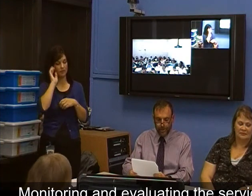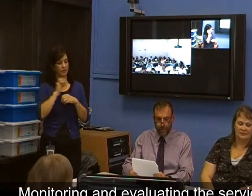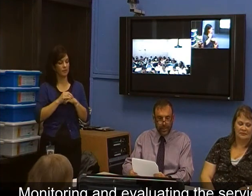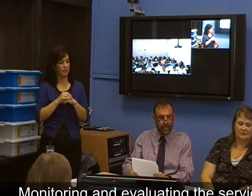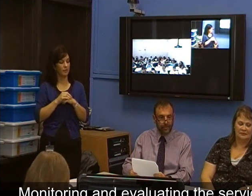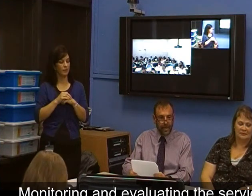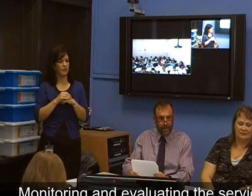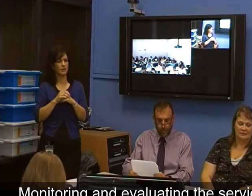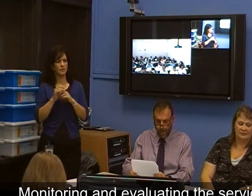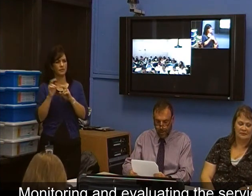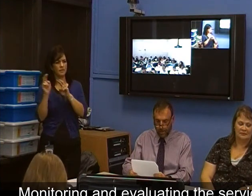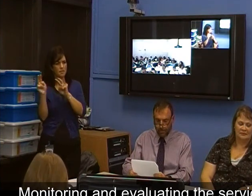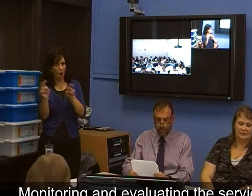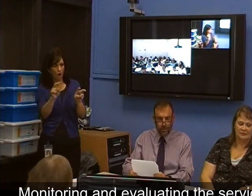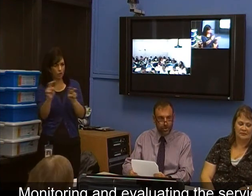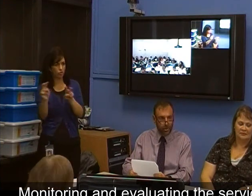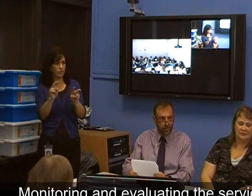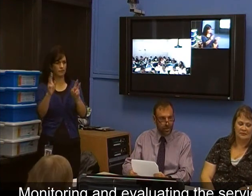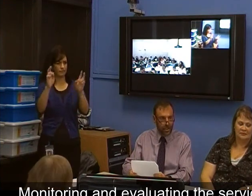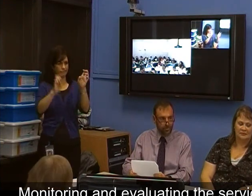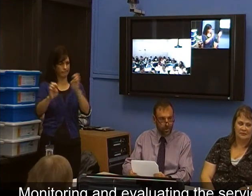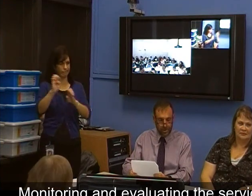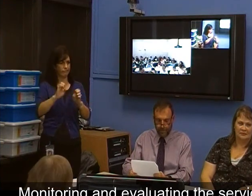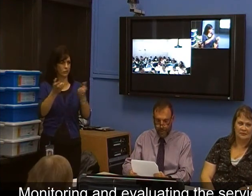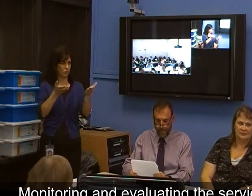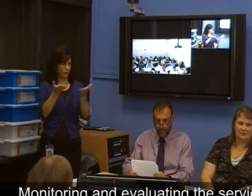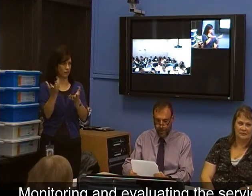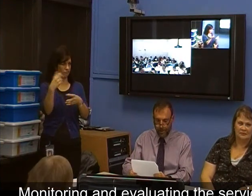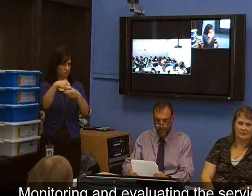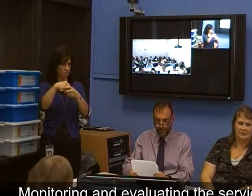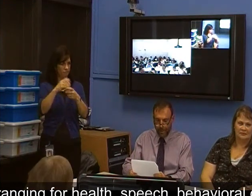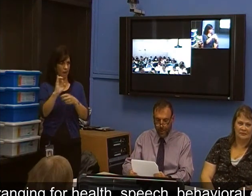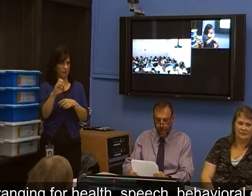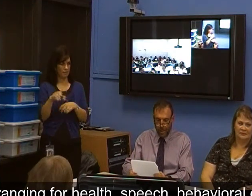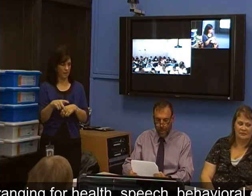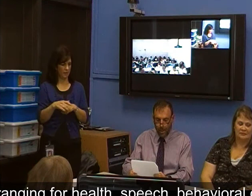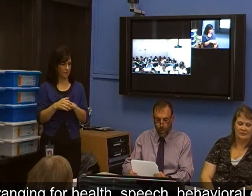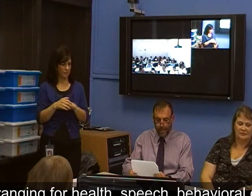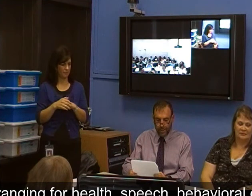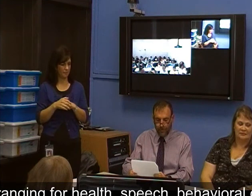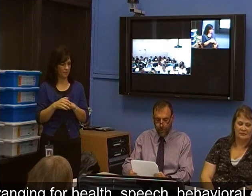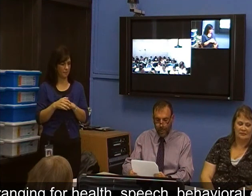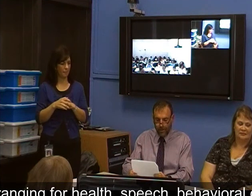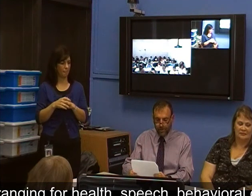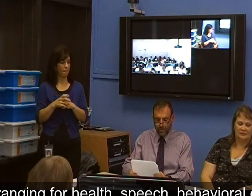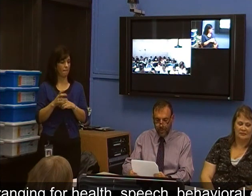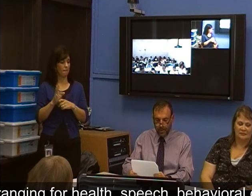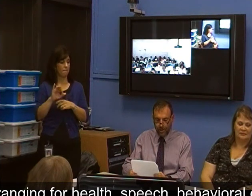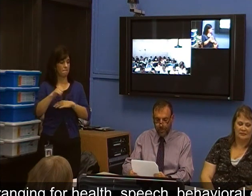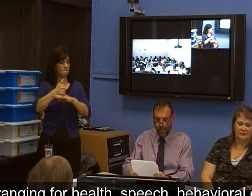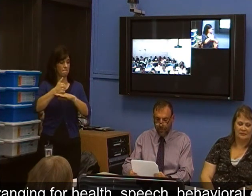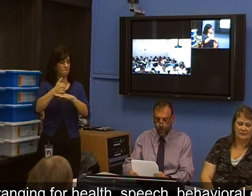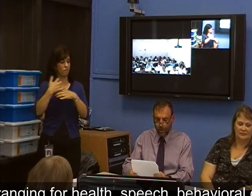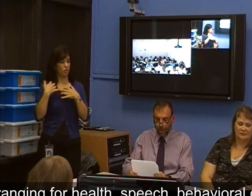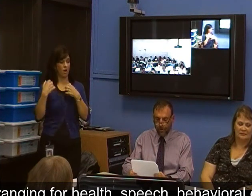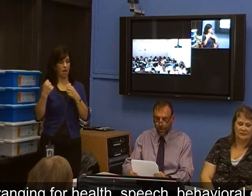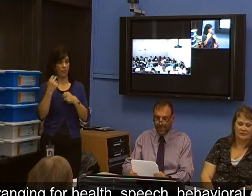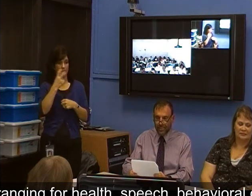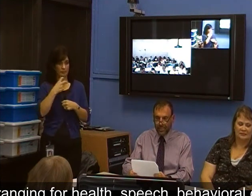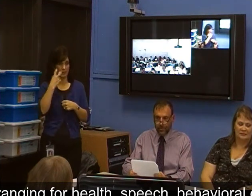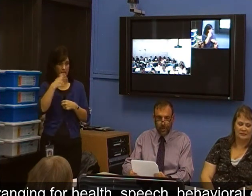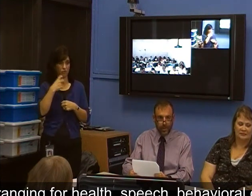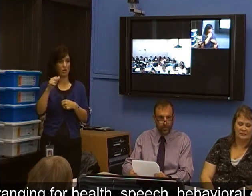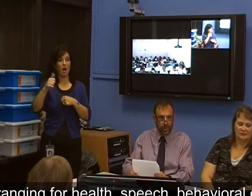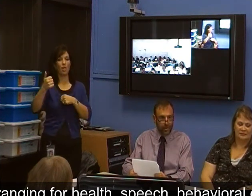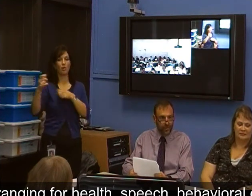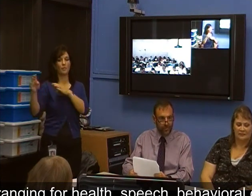Monitoring and evaluating the service components of the IEP. Arranging for health, speech, behavioral, other assessment